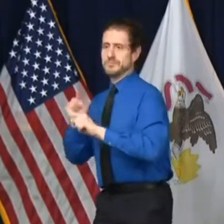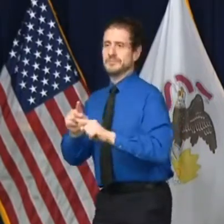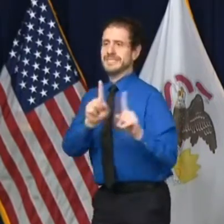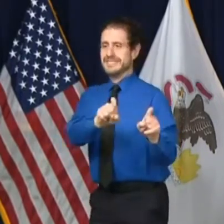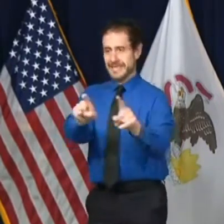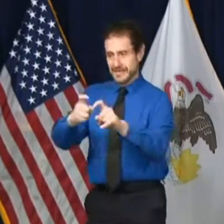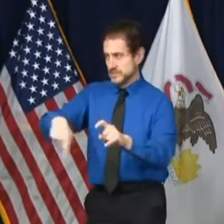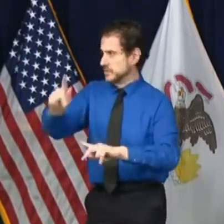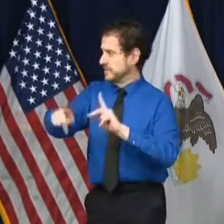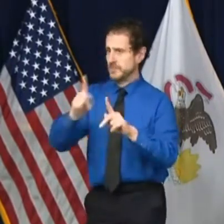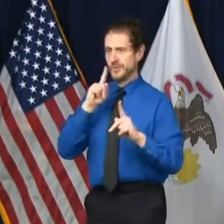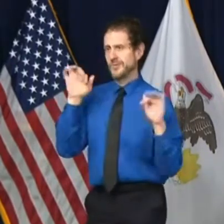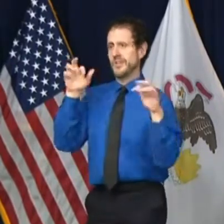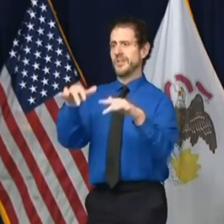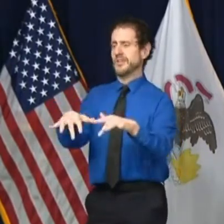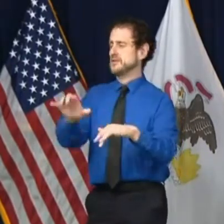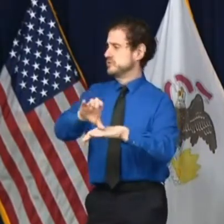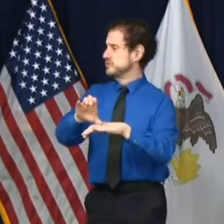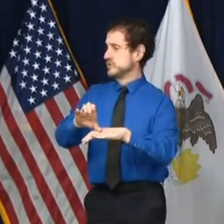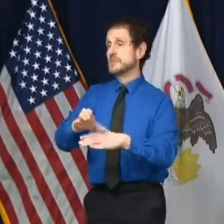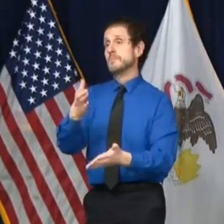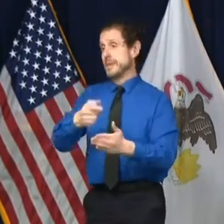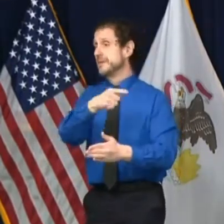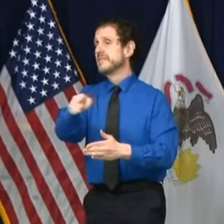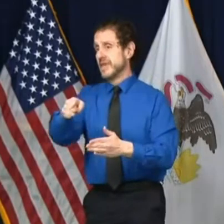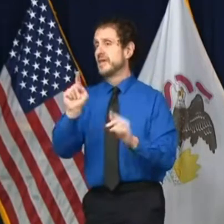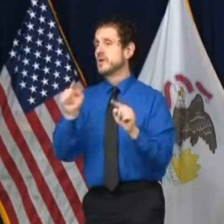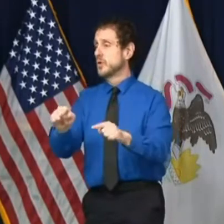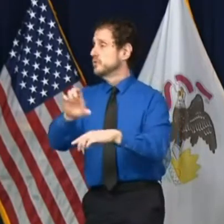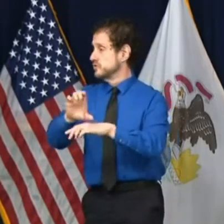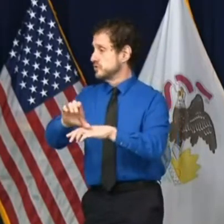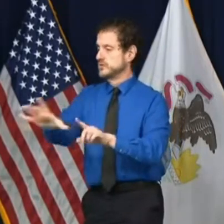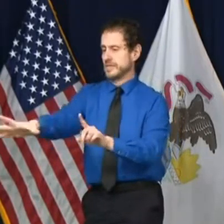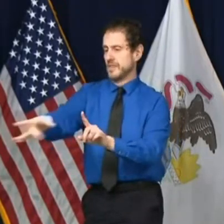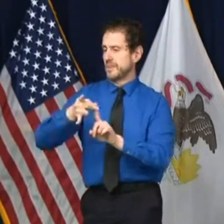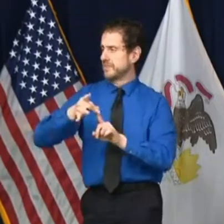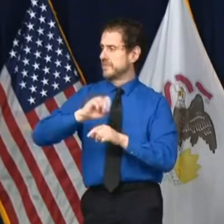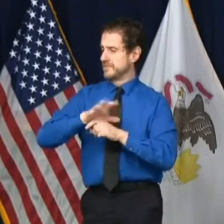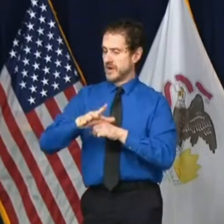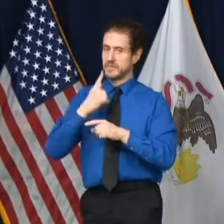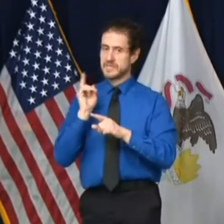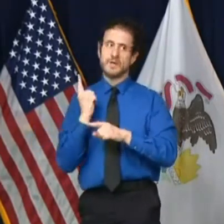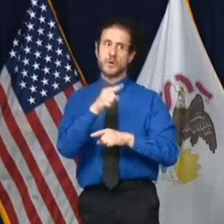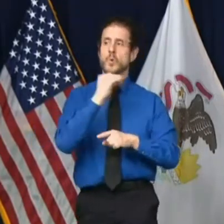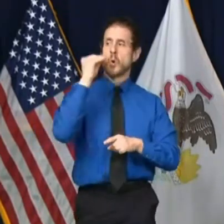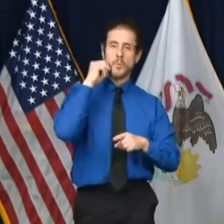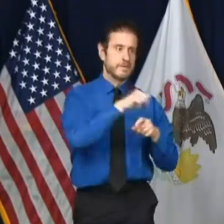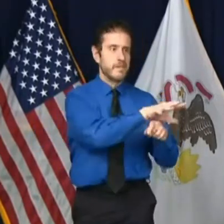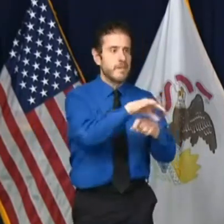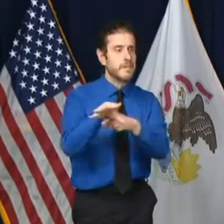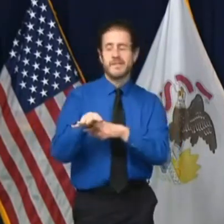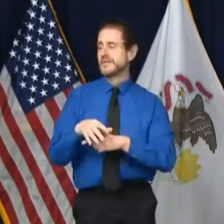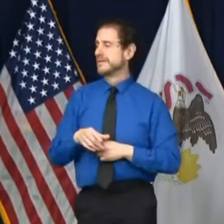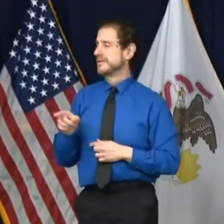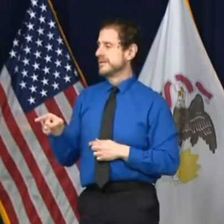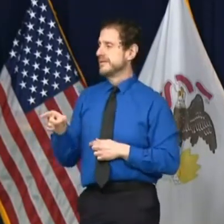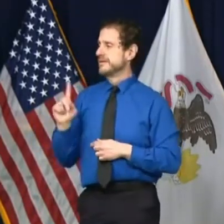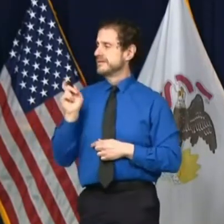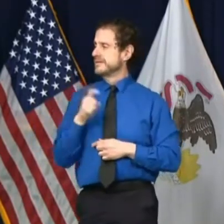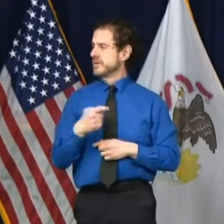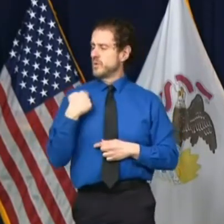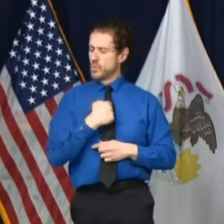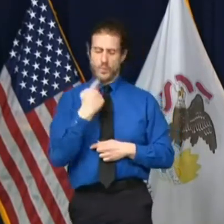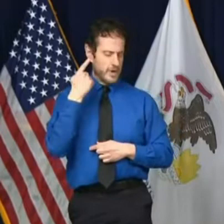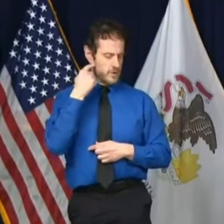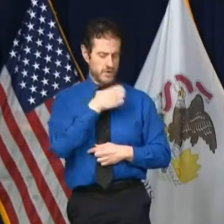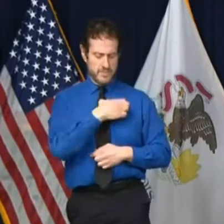who may be spreading the virus in their community. Shia Politico, Governor, we heard today the mayor is still